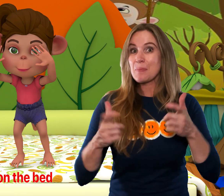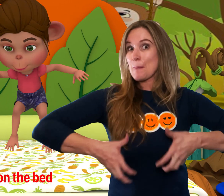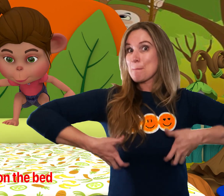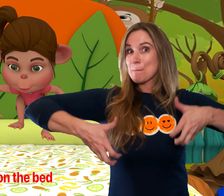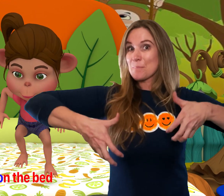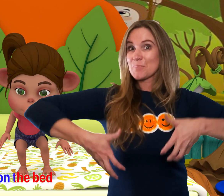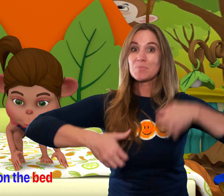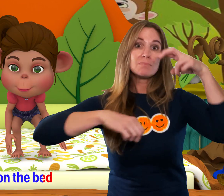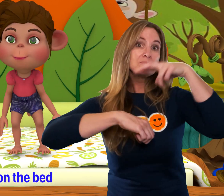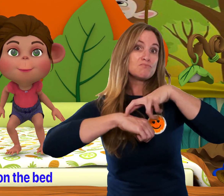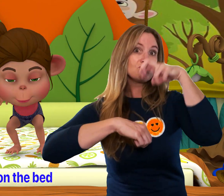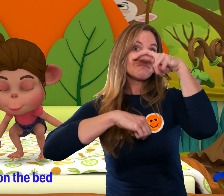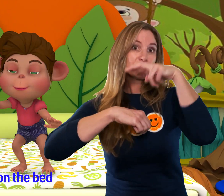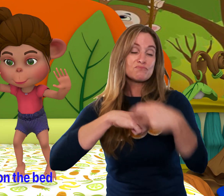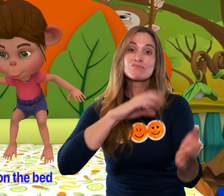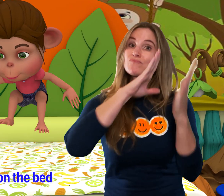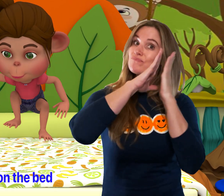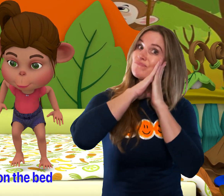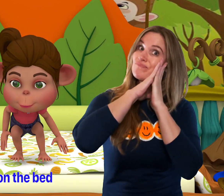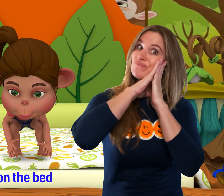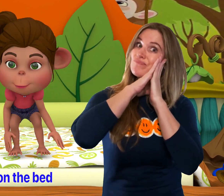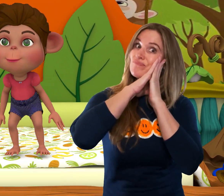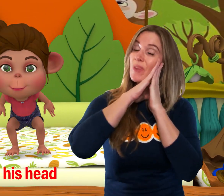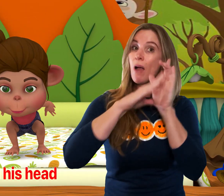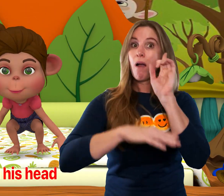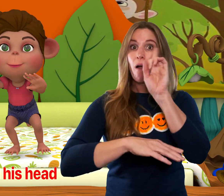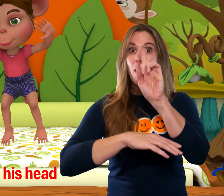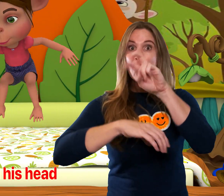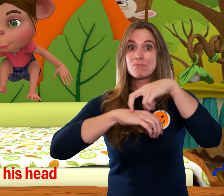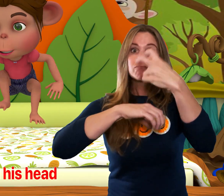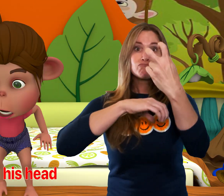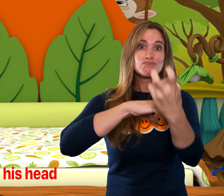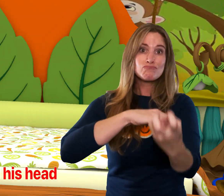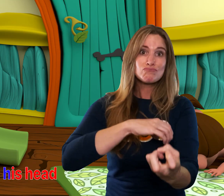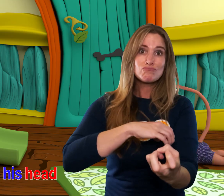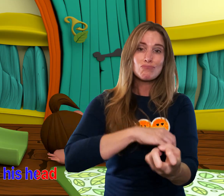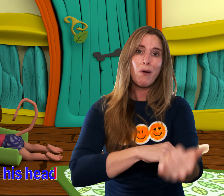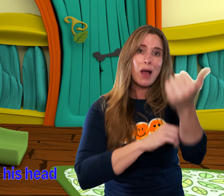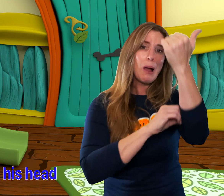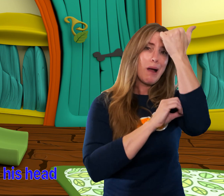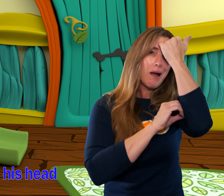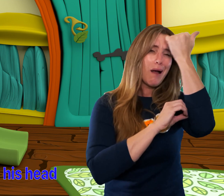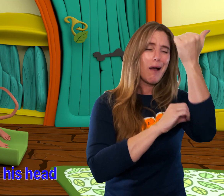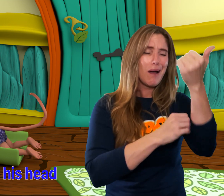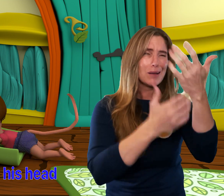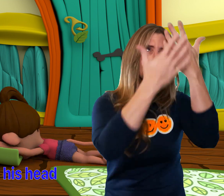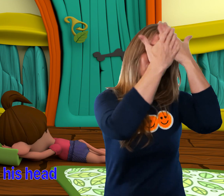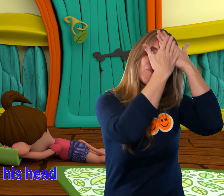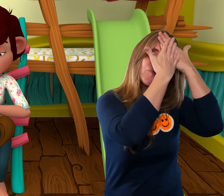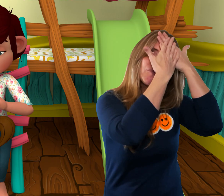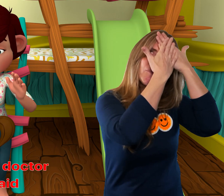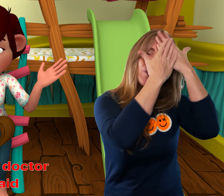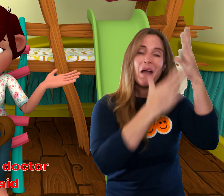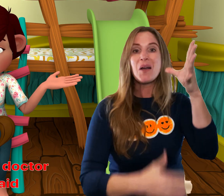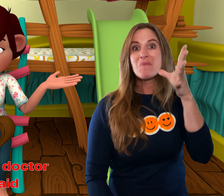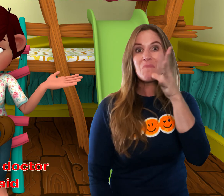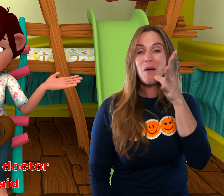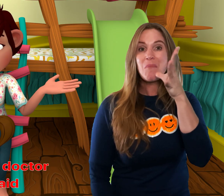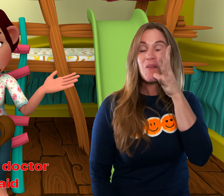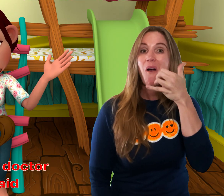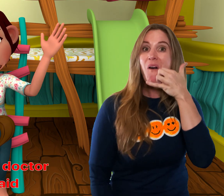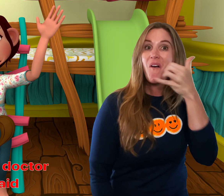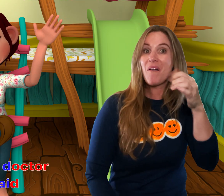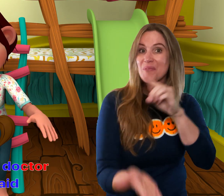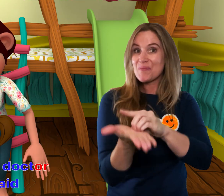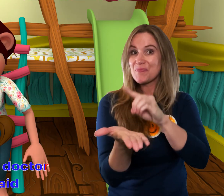Little monkey jumping on the bed. He fell off and bumped his head. So Mama